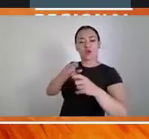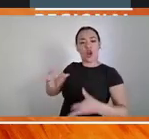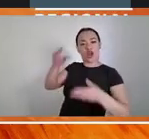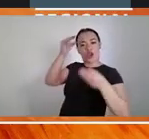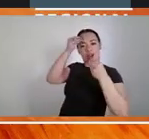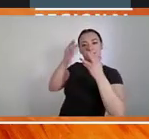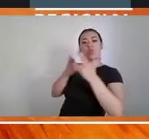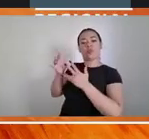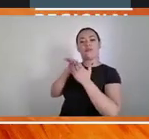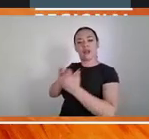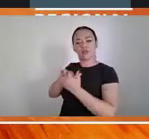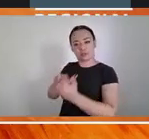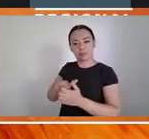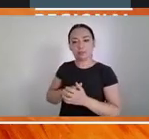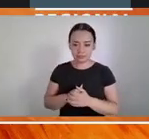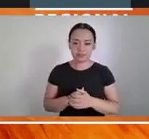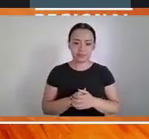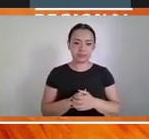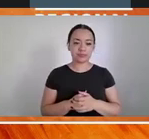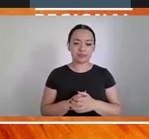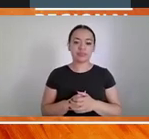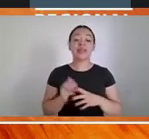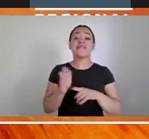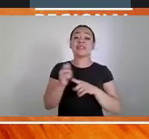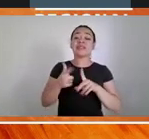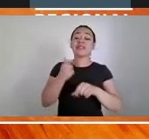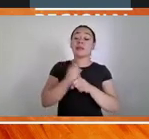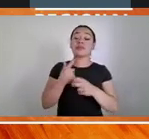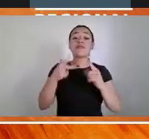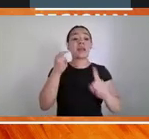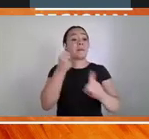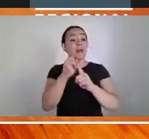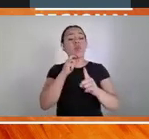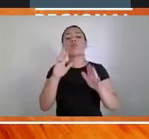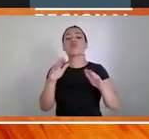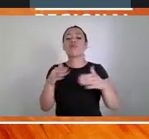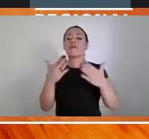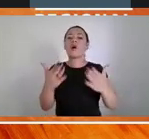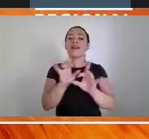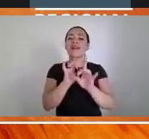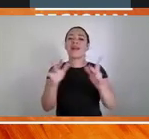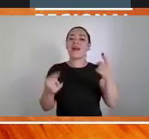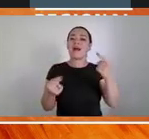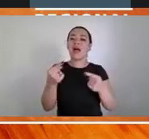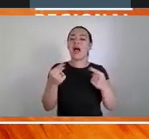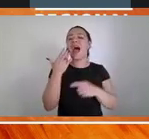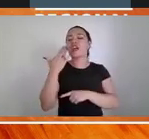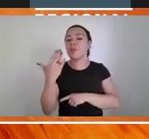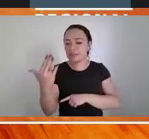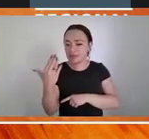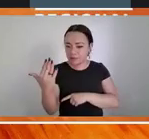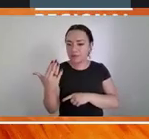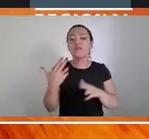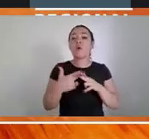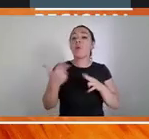fellowship. Effective examples of impact will provide a clear argument for why it is important that we support you at